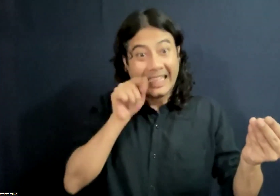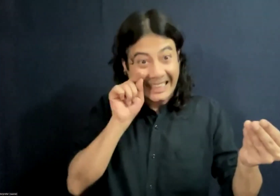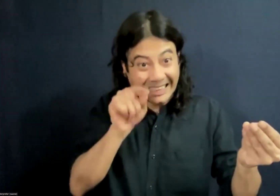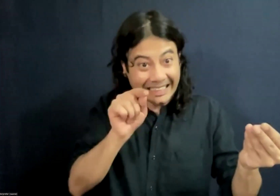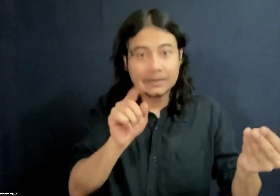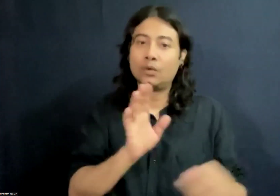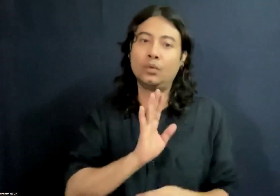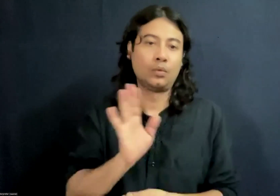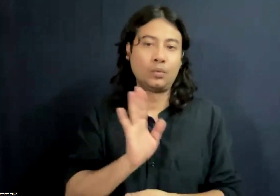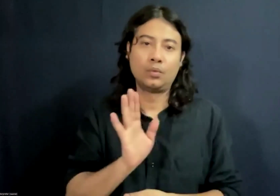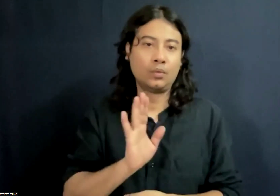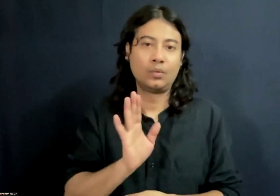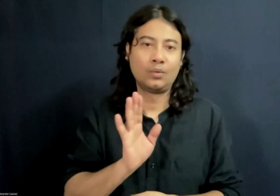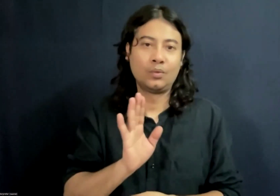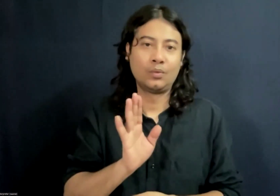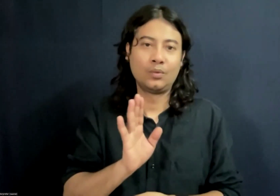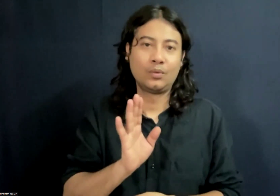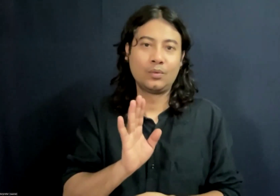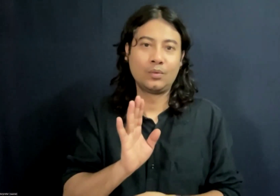Uh, suppose